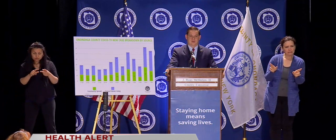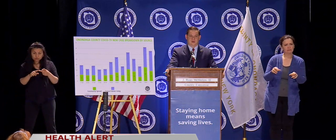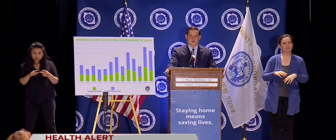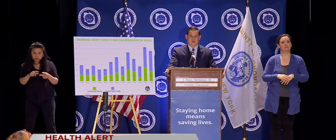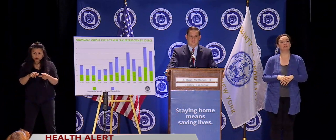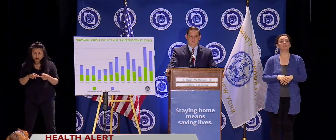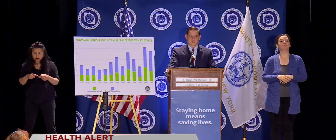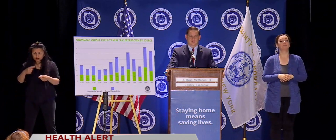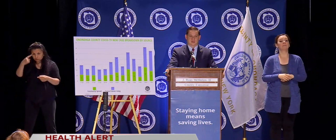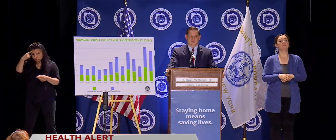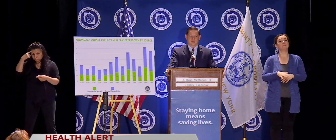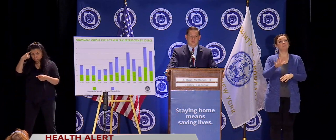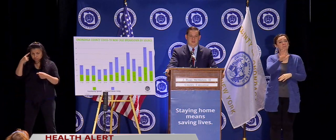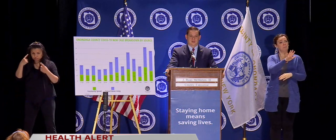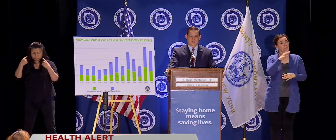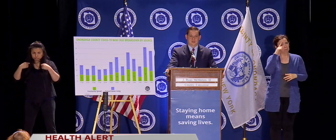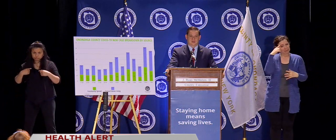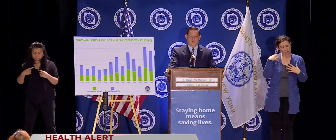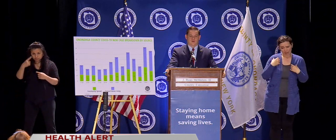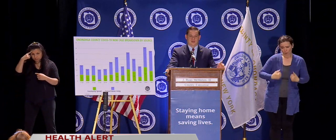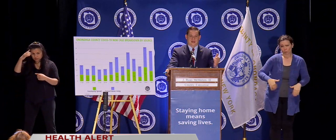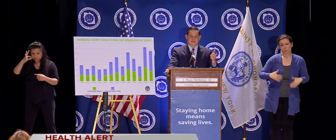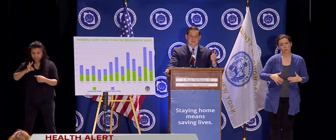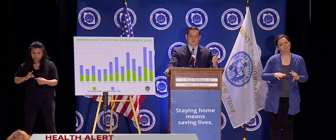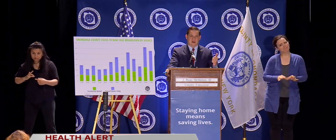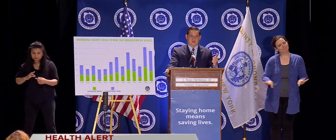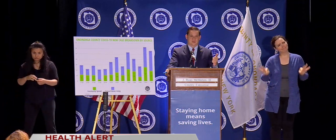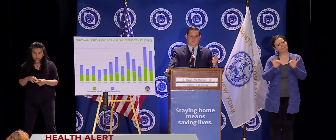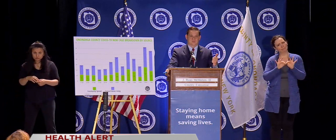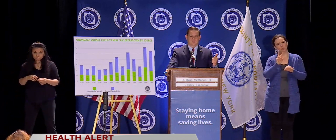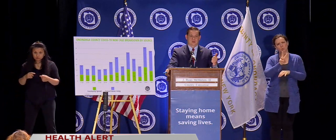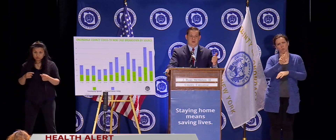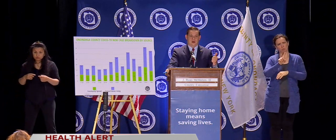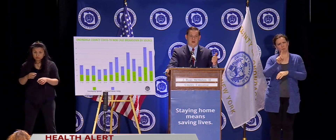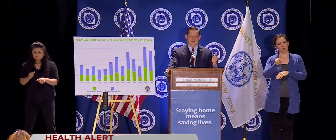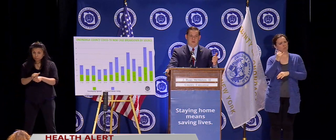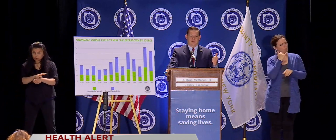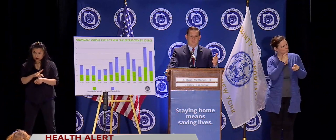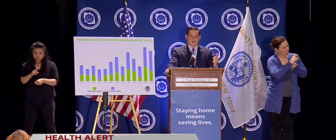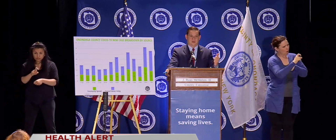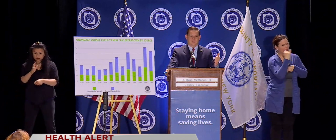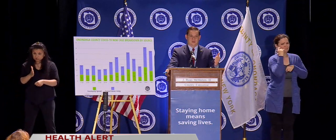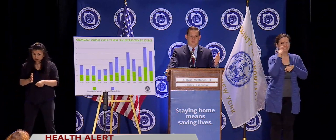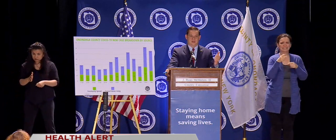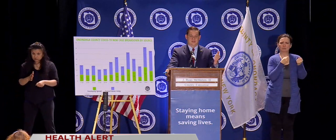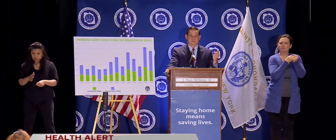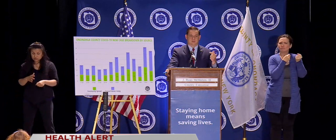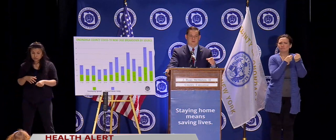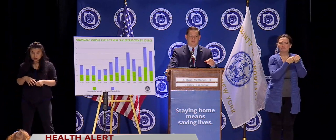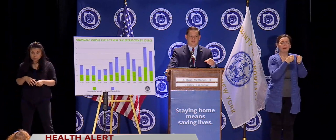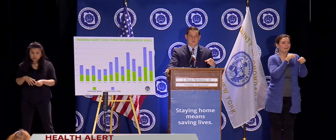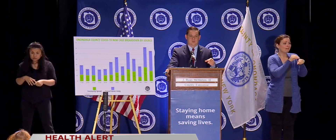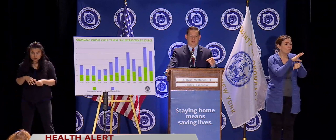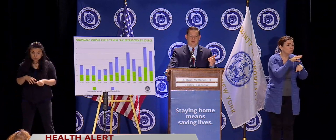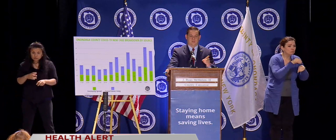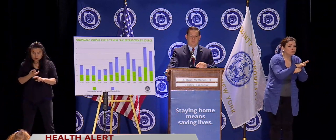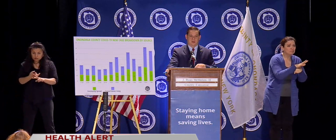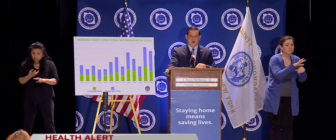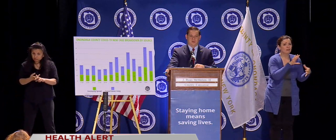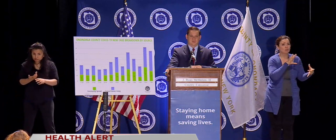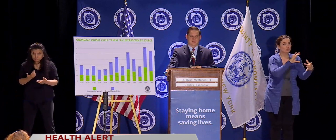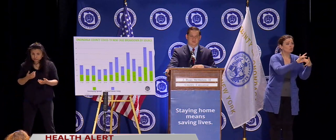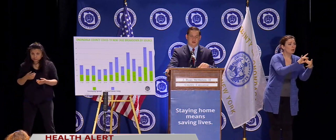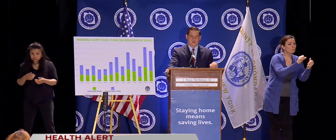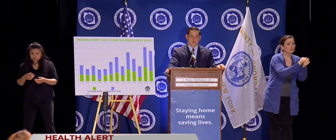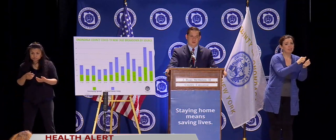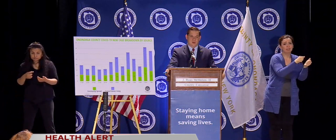have certainly the COVID-19 virus, but a symptom of this related to public